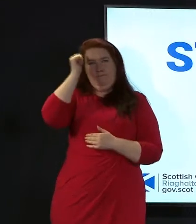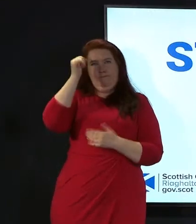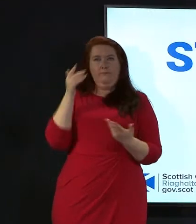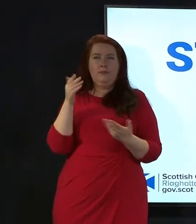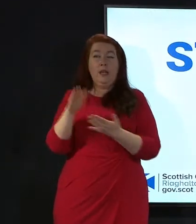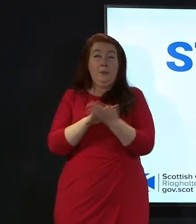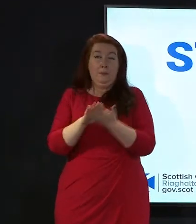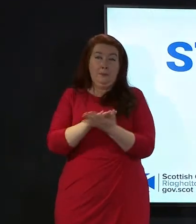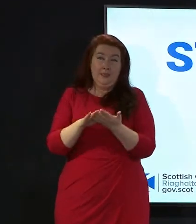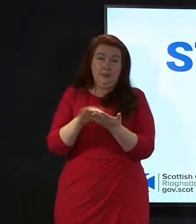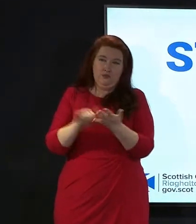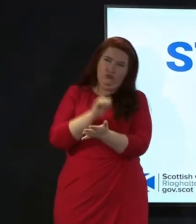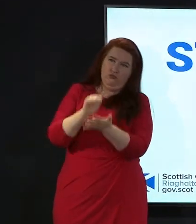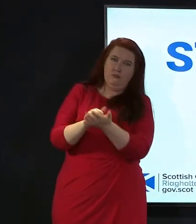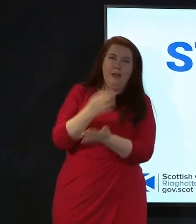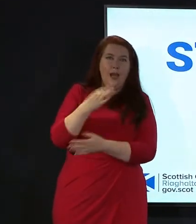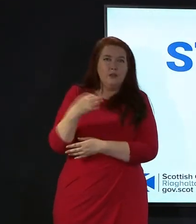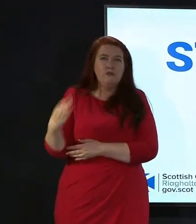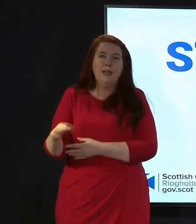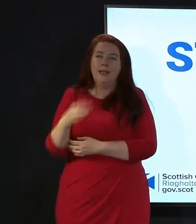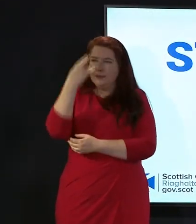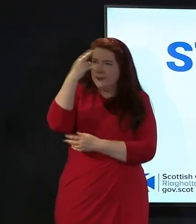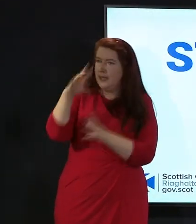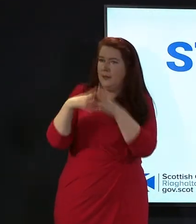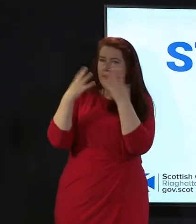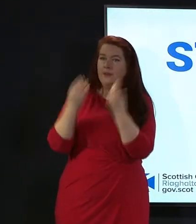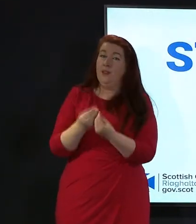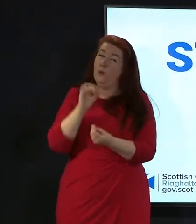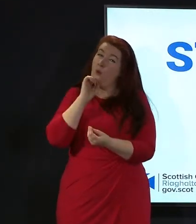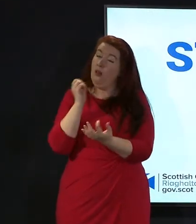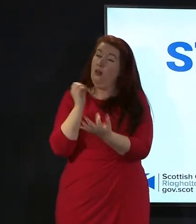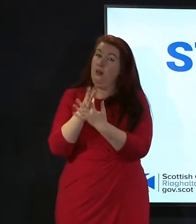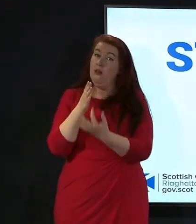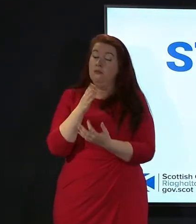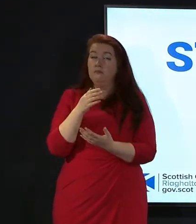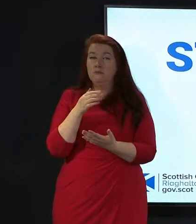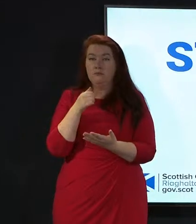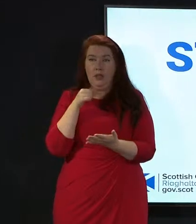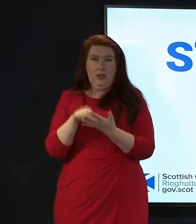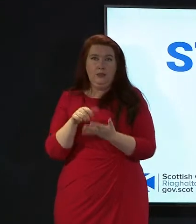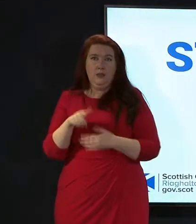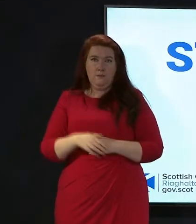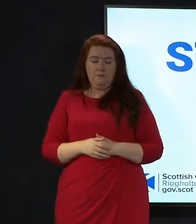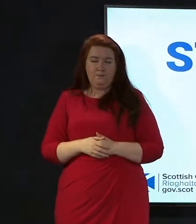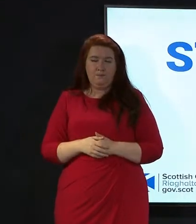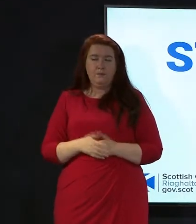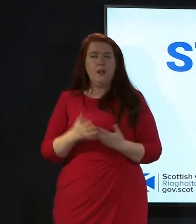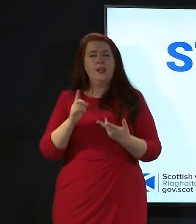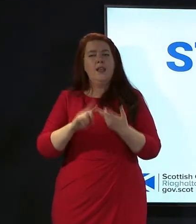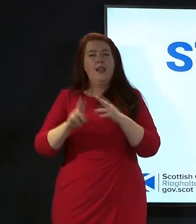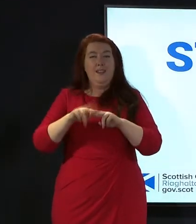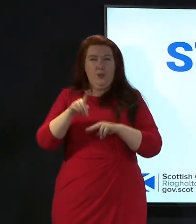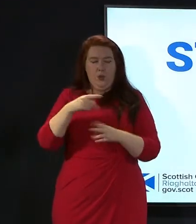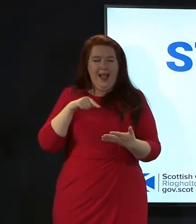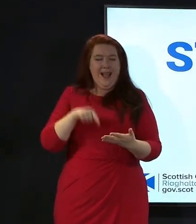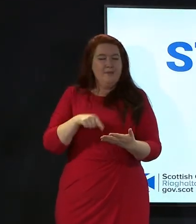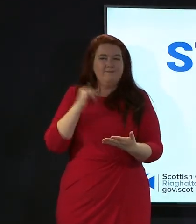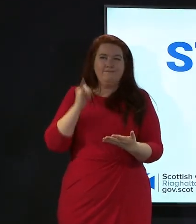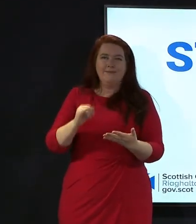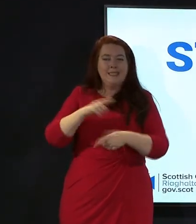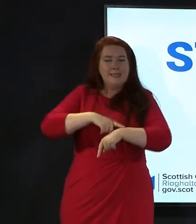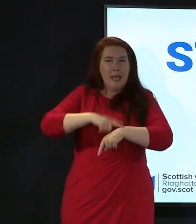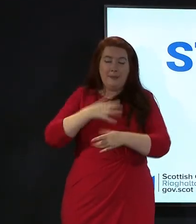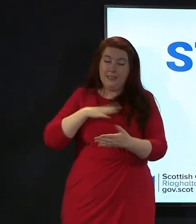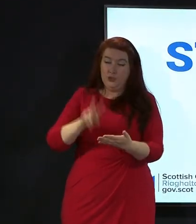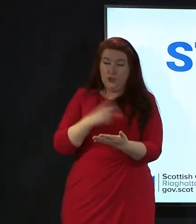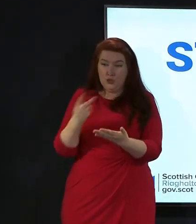you will get an appointment sent to you as quickly as possible. You should also go to the website if you need to rearrange an appointment, or if you had your